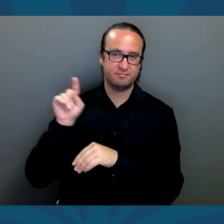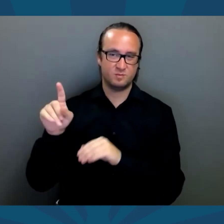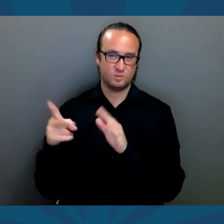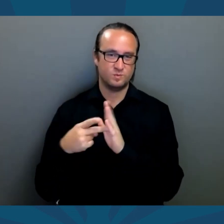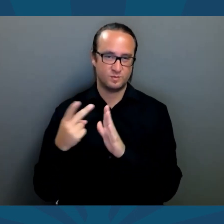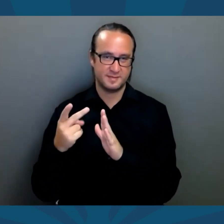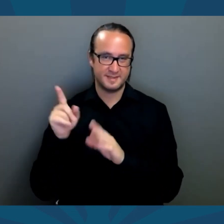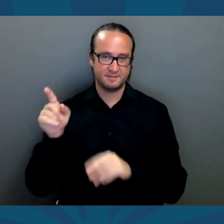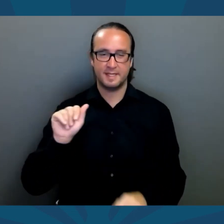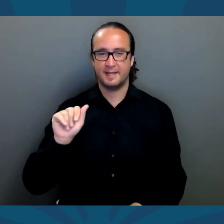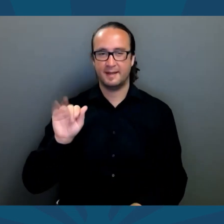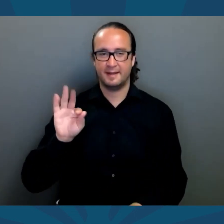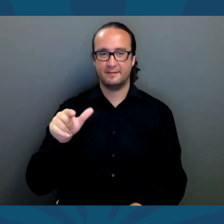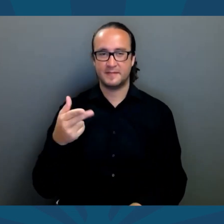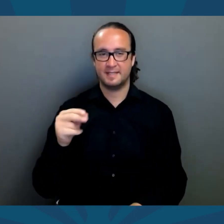Army.